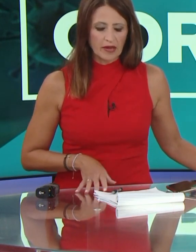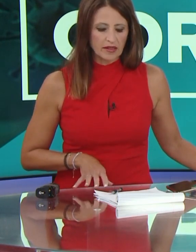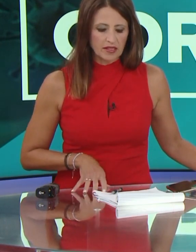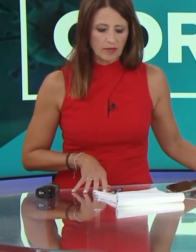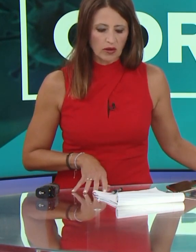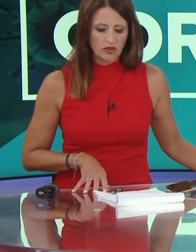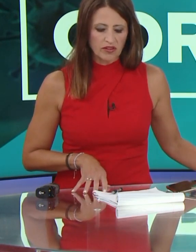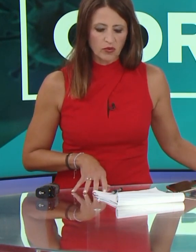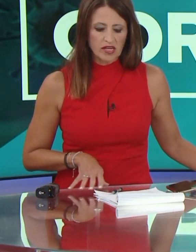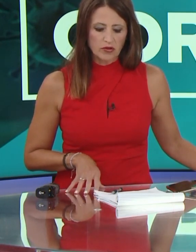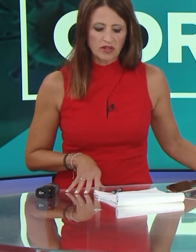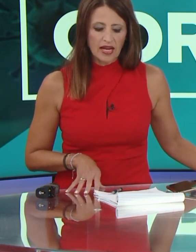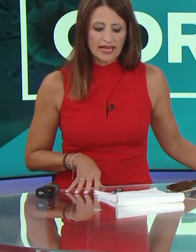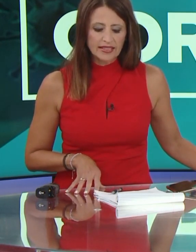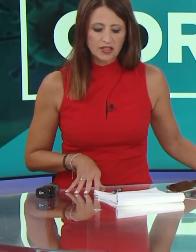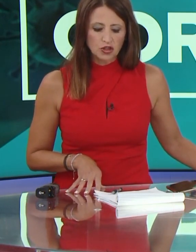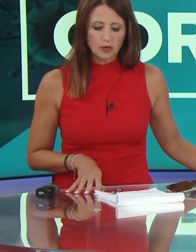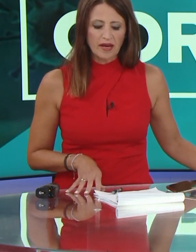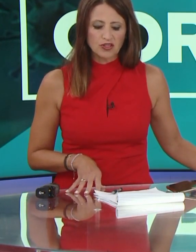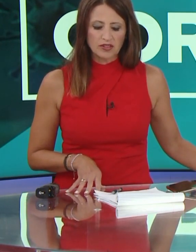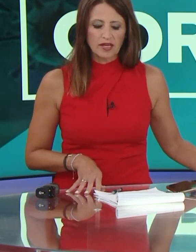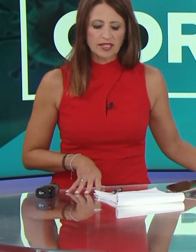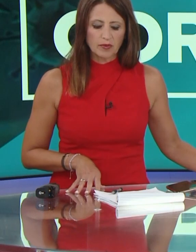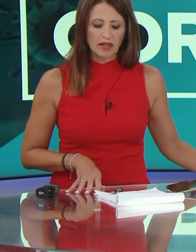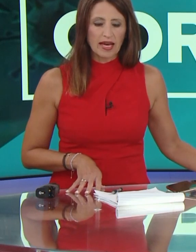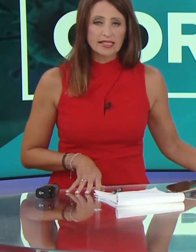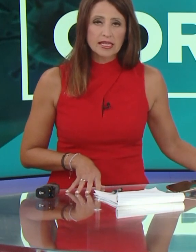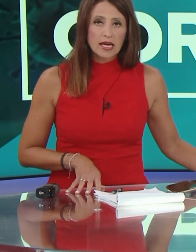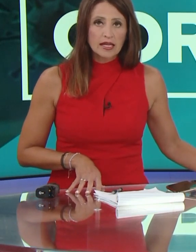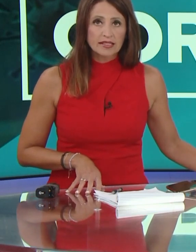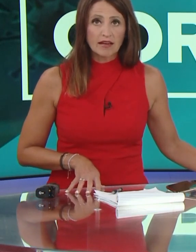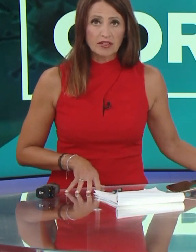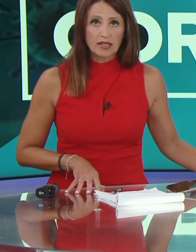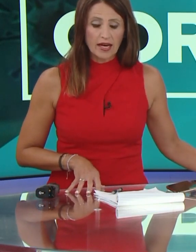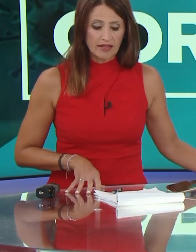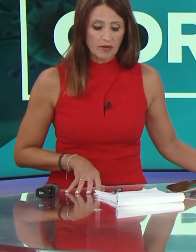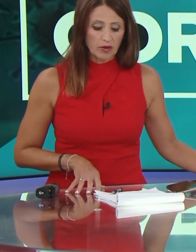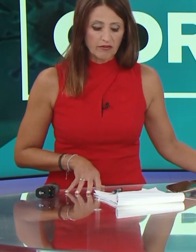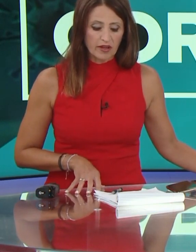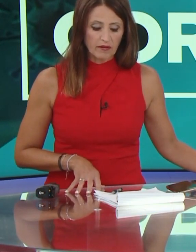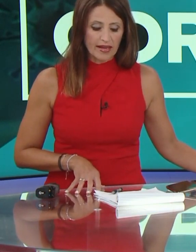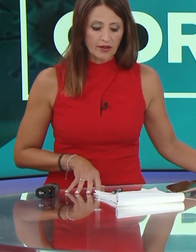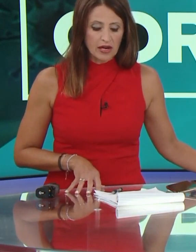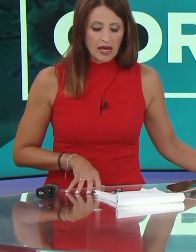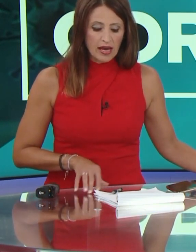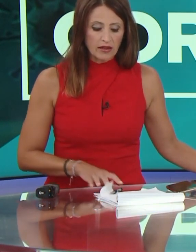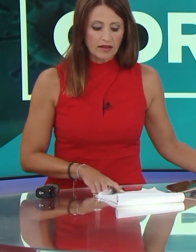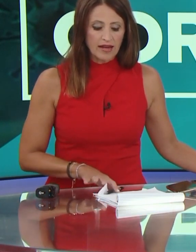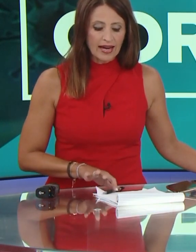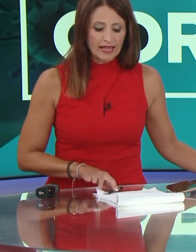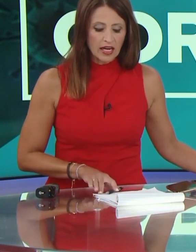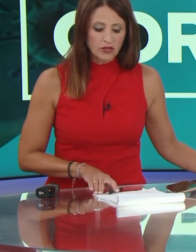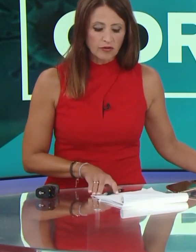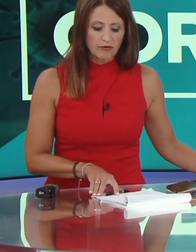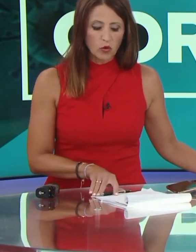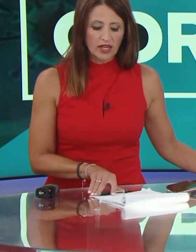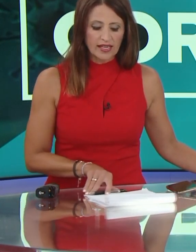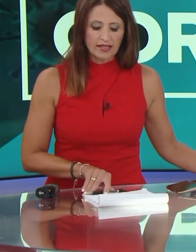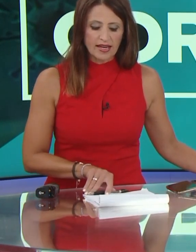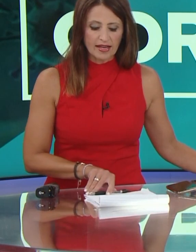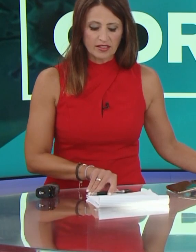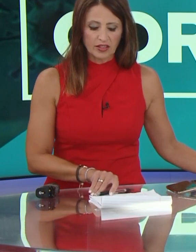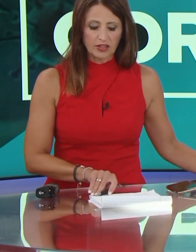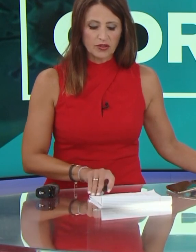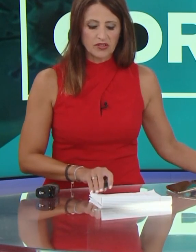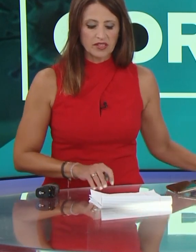in a pandemic with 392 patients hospitalized, 79 of them on a ventilator, and